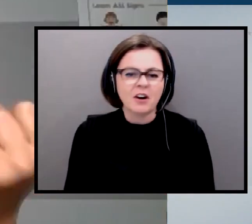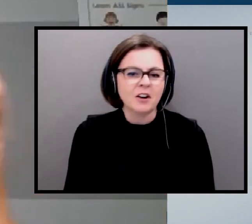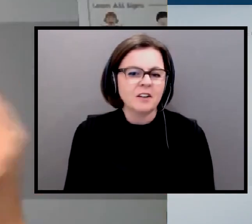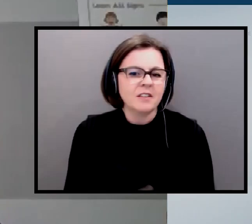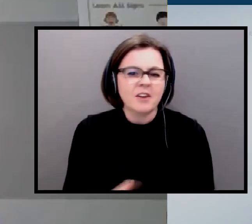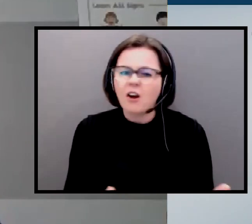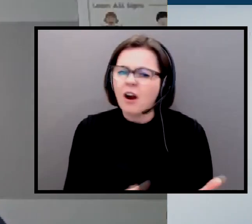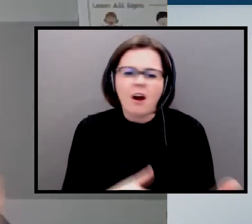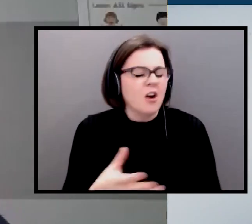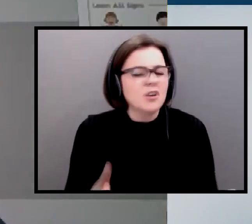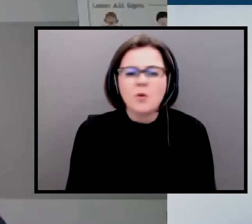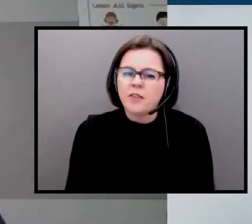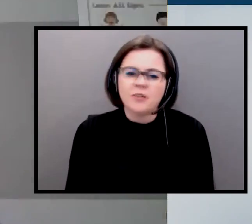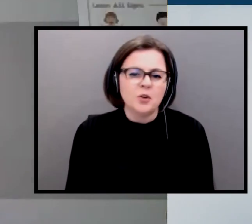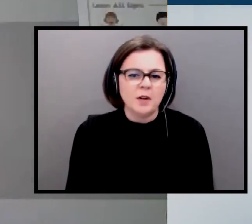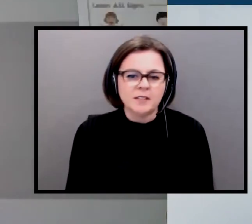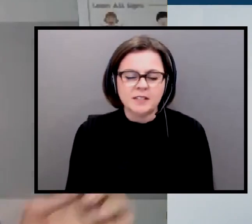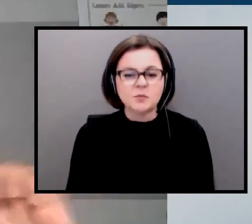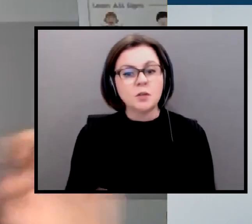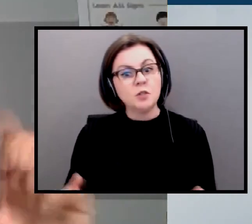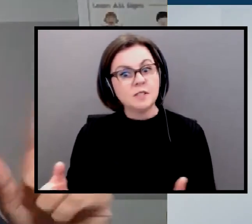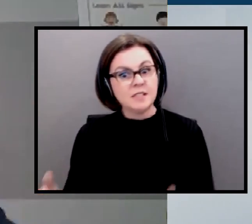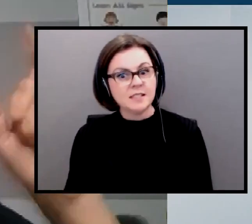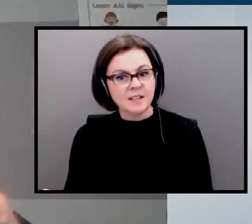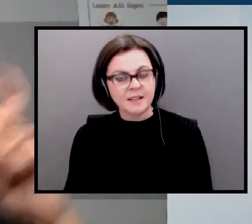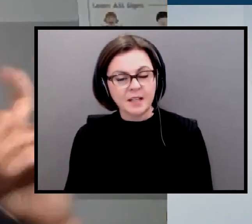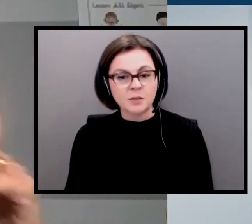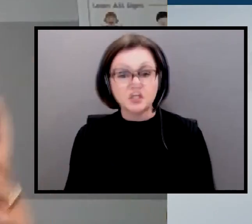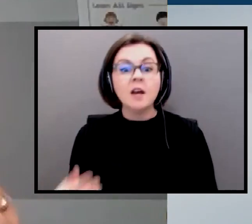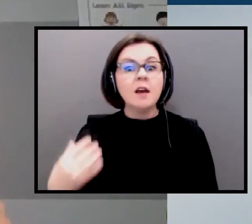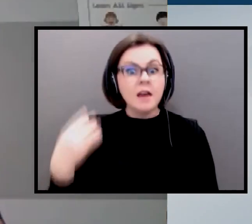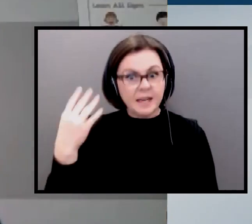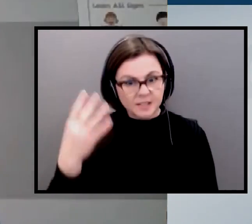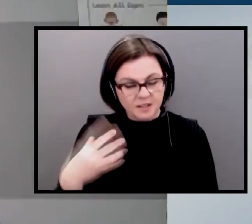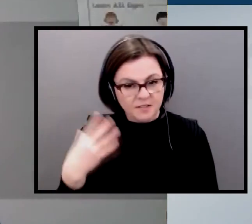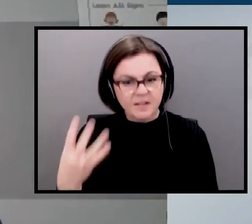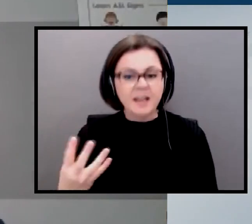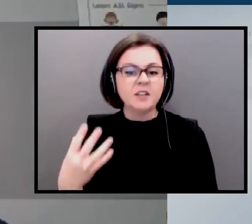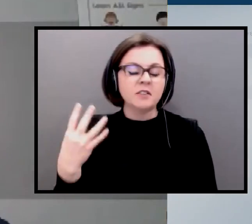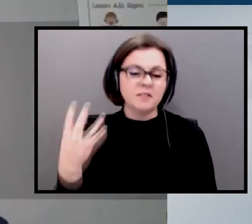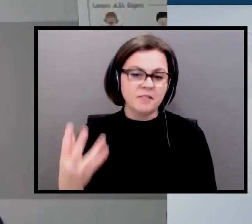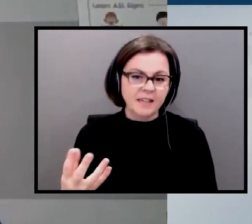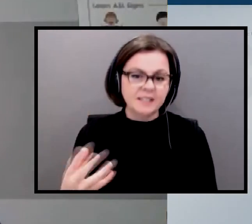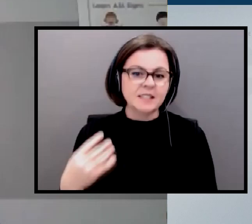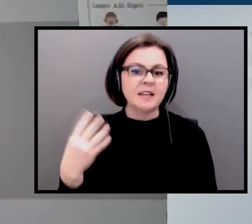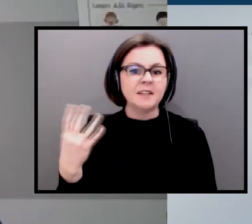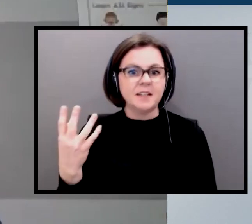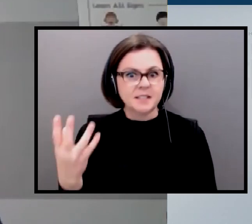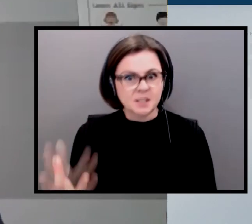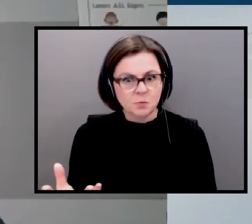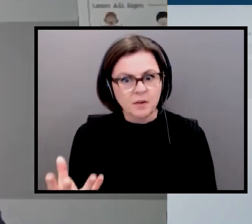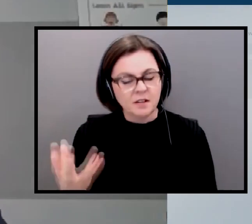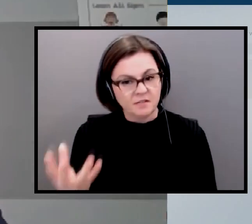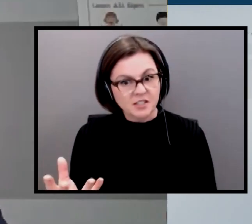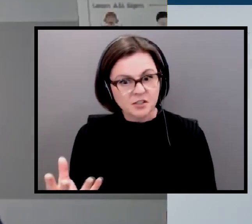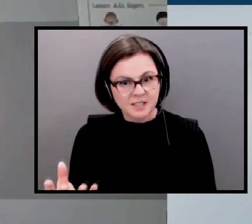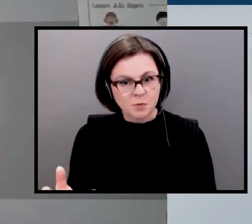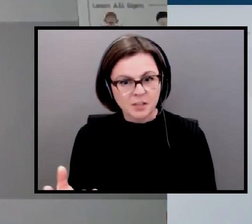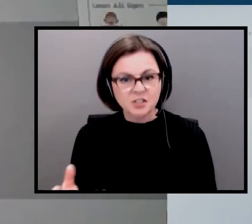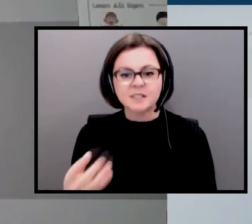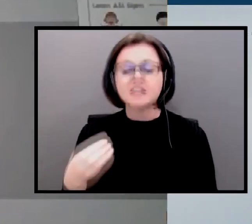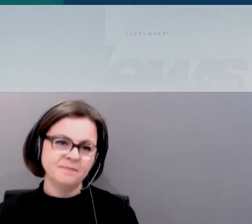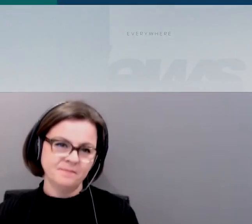two-dimensional. There are no other nuances. When you see sign language, it's conveyed on the face and in the